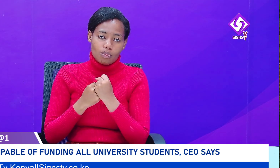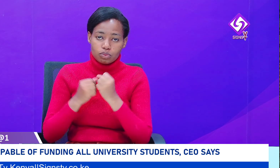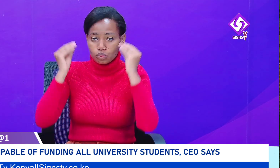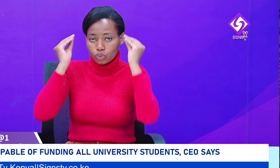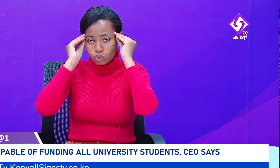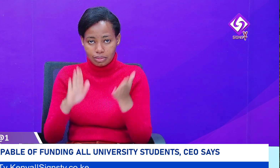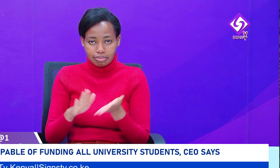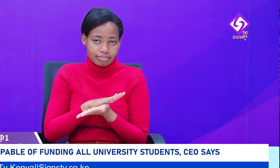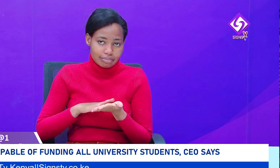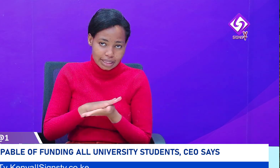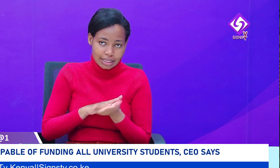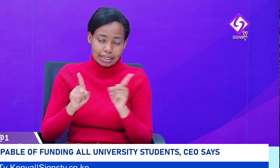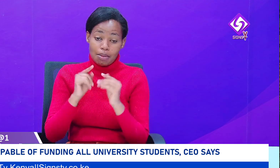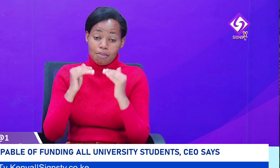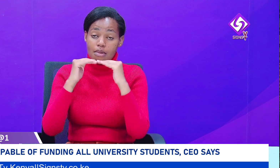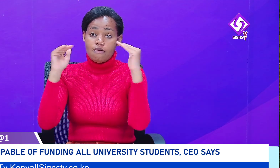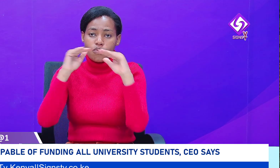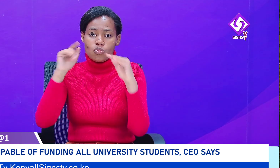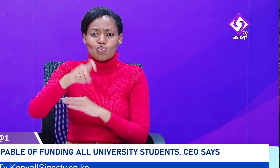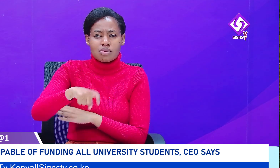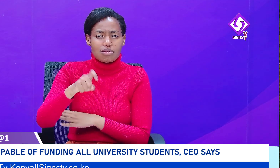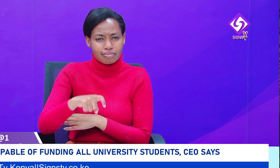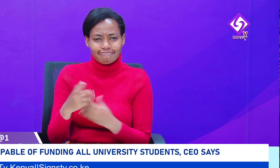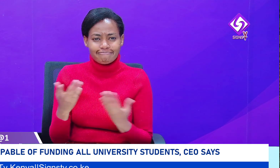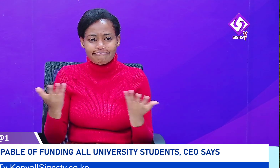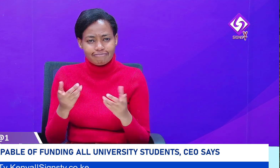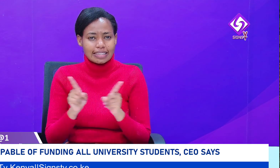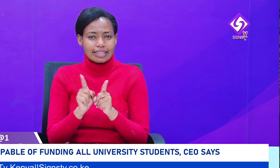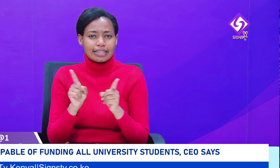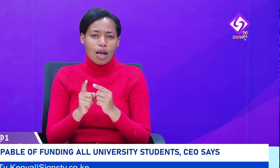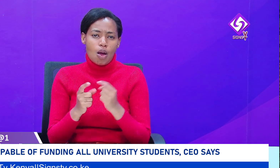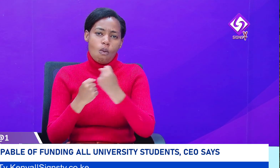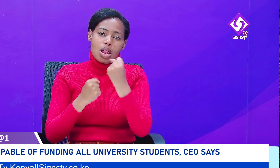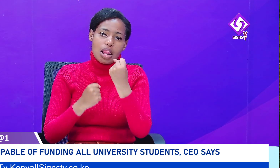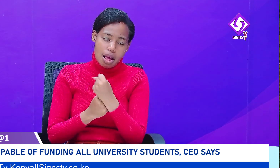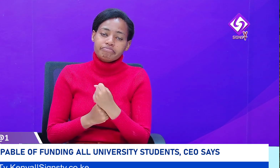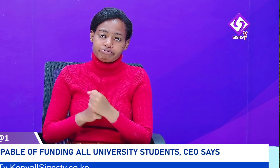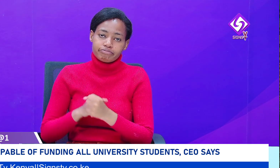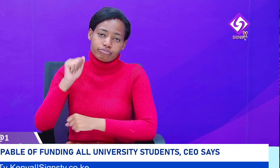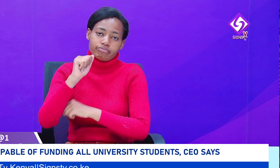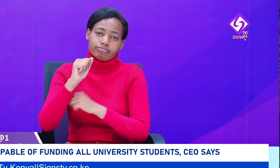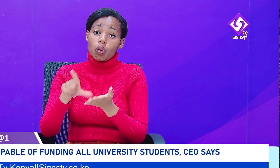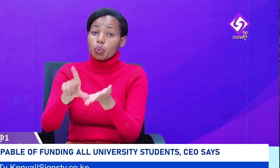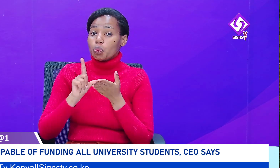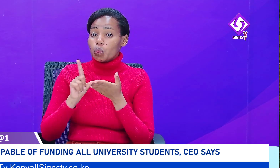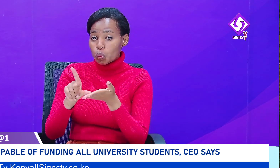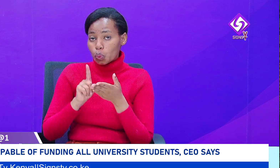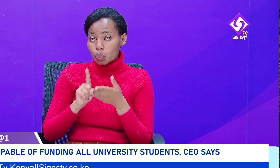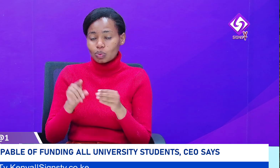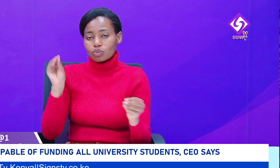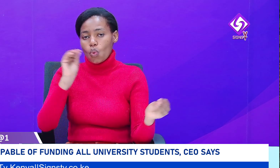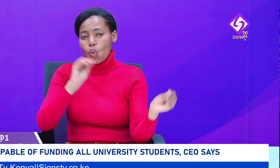model that aims to support students based on their level of need, combining scholarships,